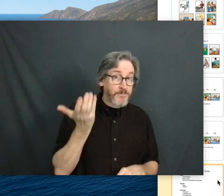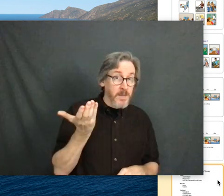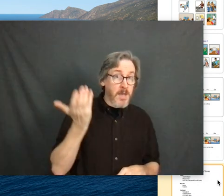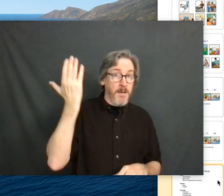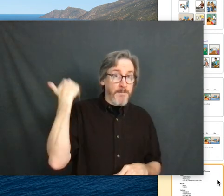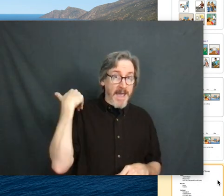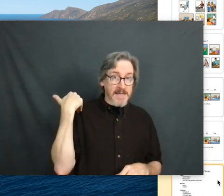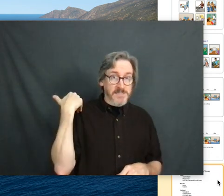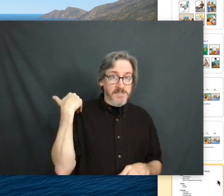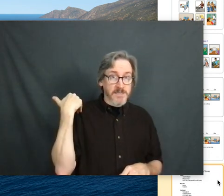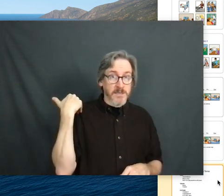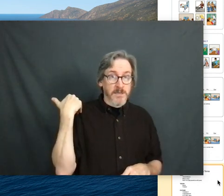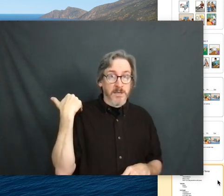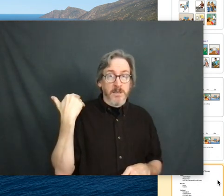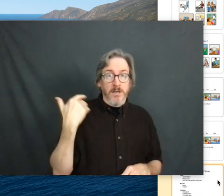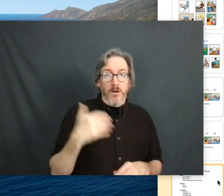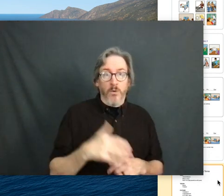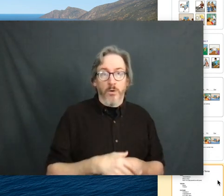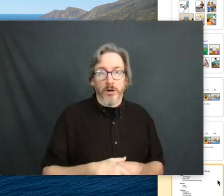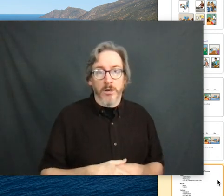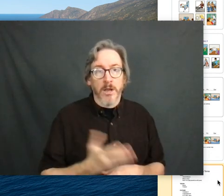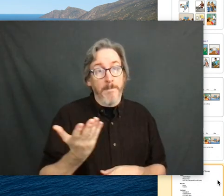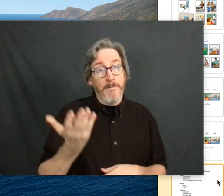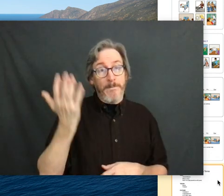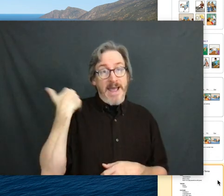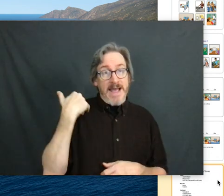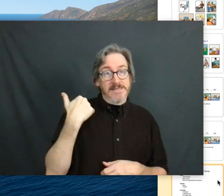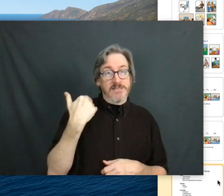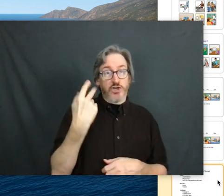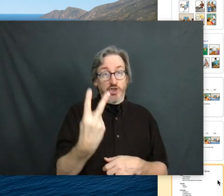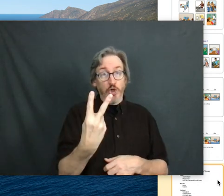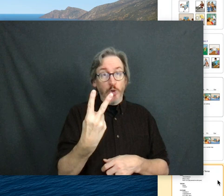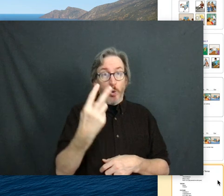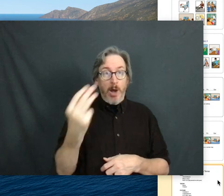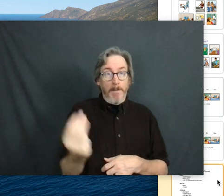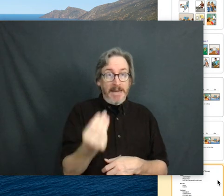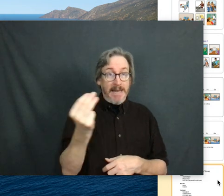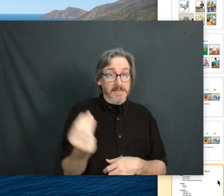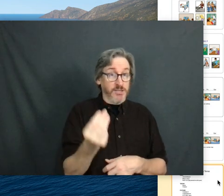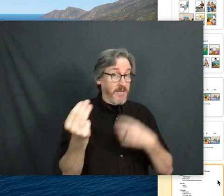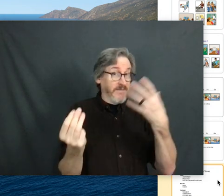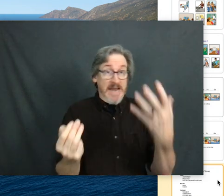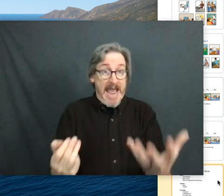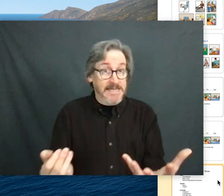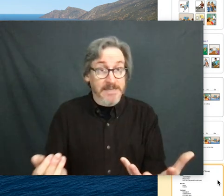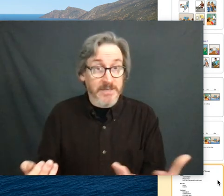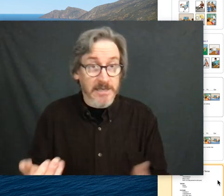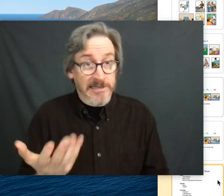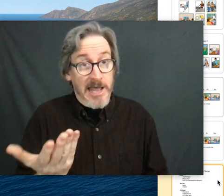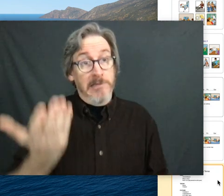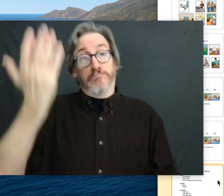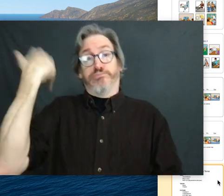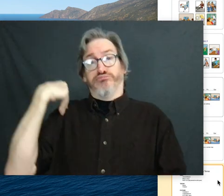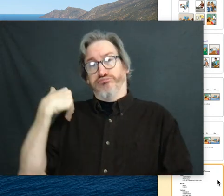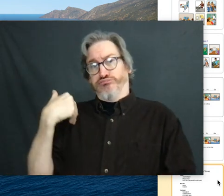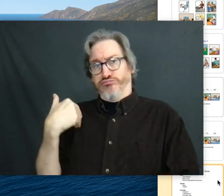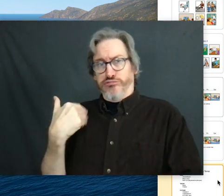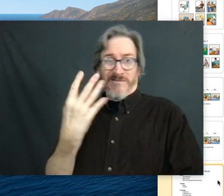yesterday, past, or past 2 Mondays. You can even add something like that.